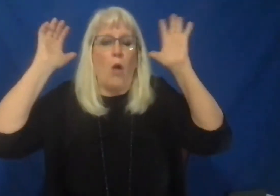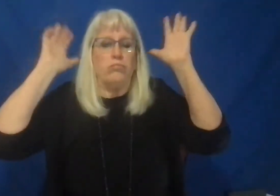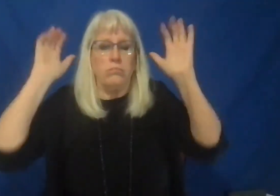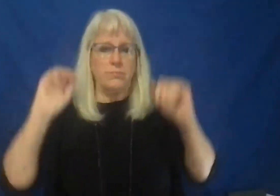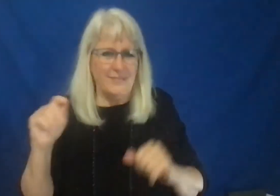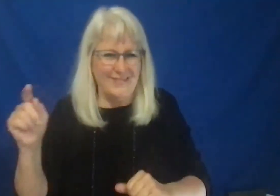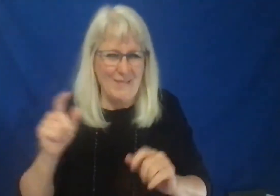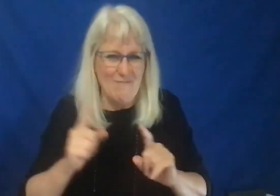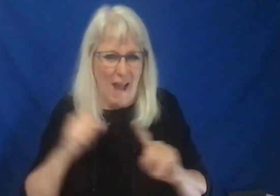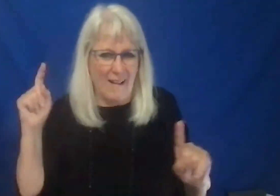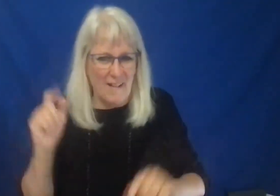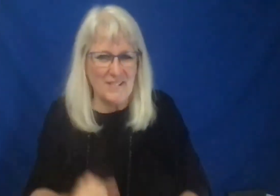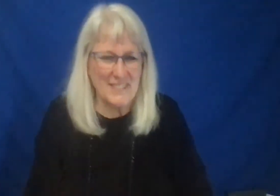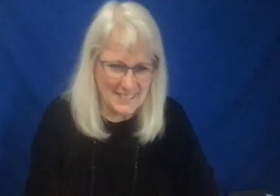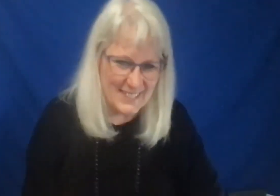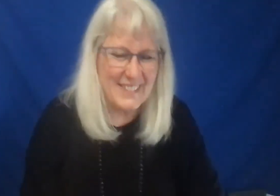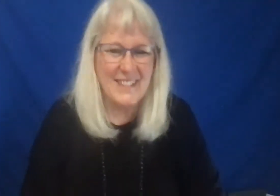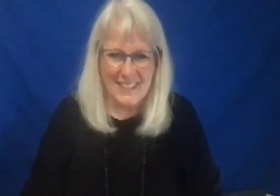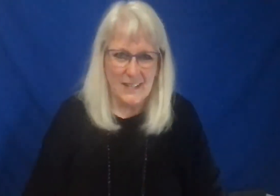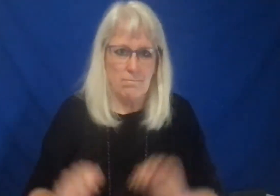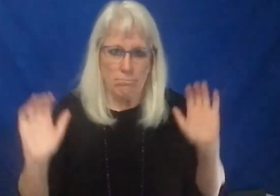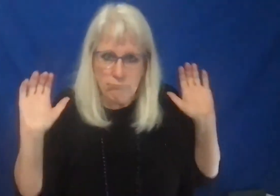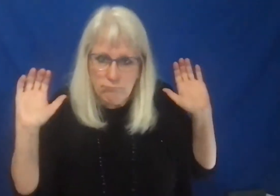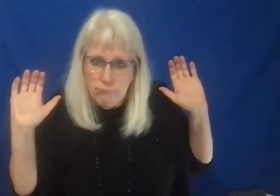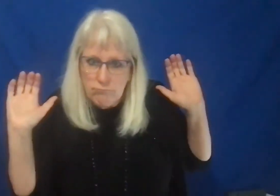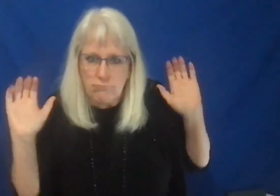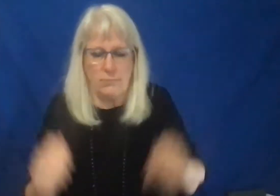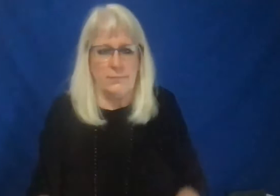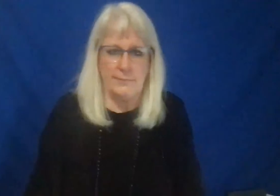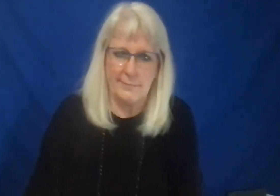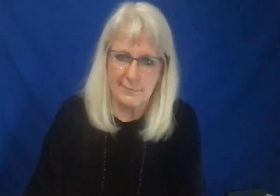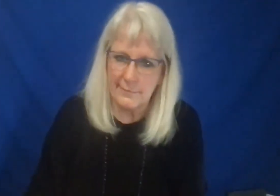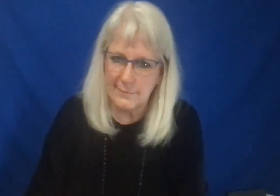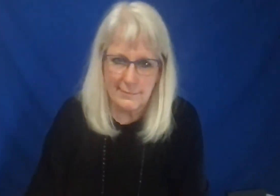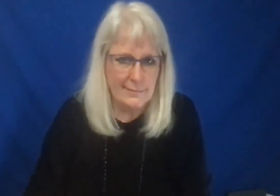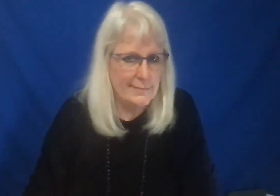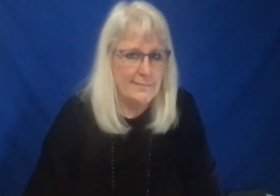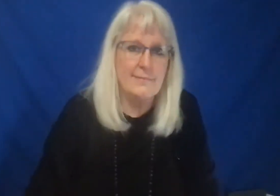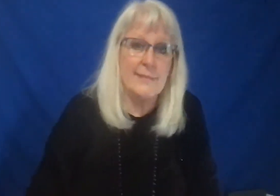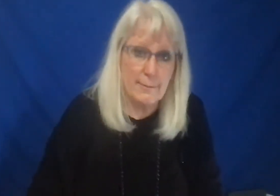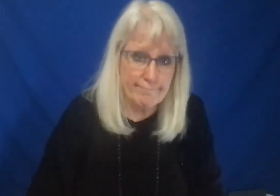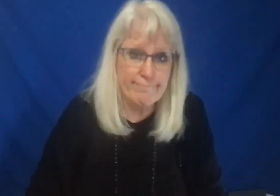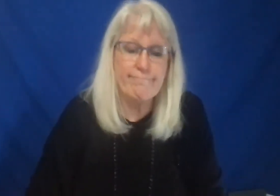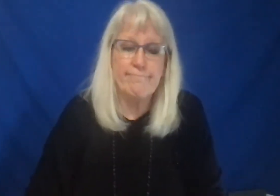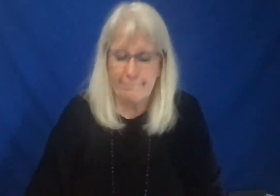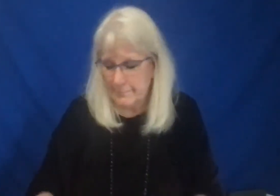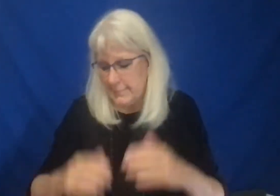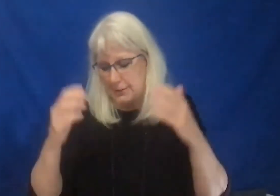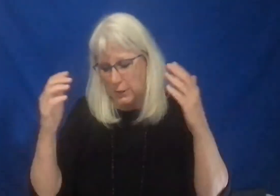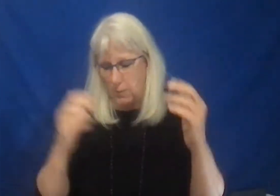he like backs up like the of the truck. He just backs up. So, and this is one of those